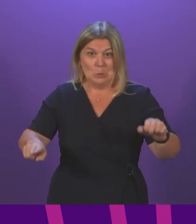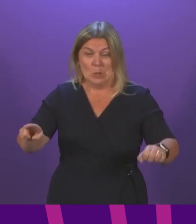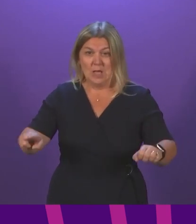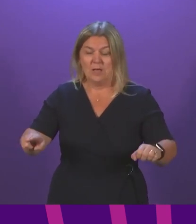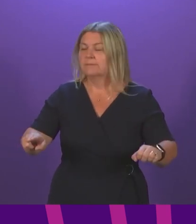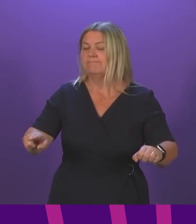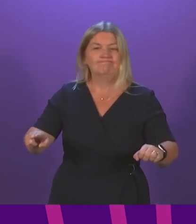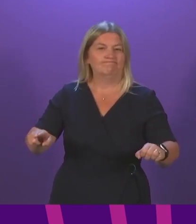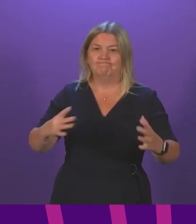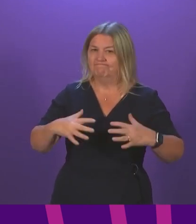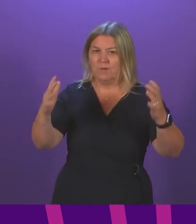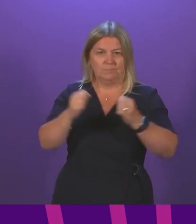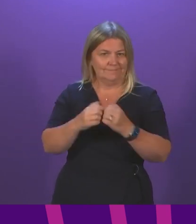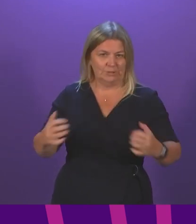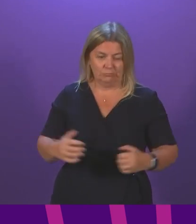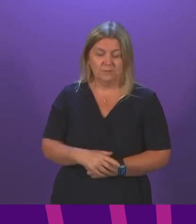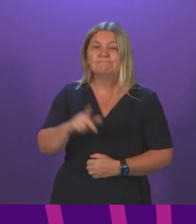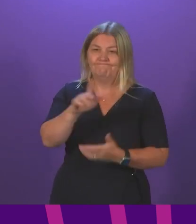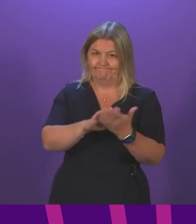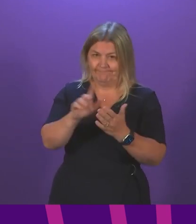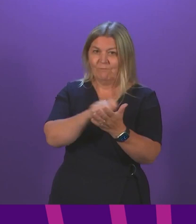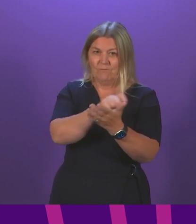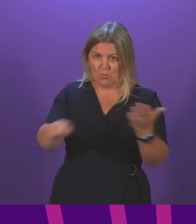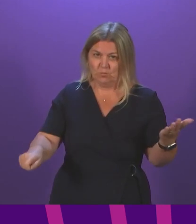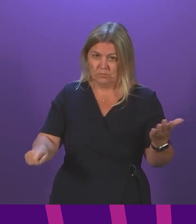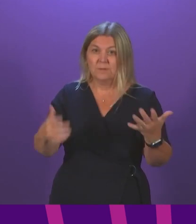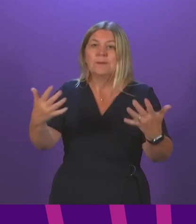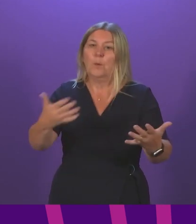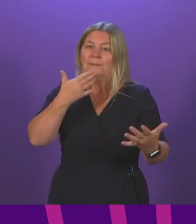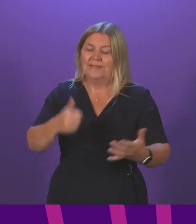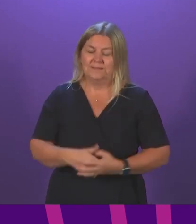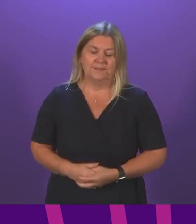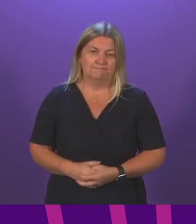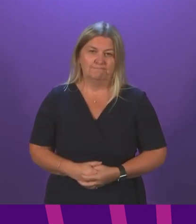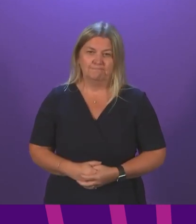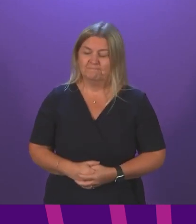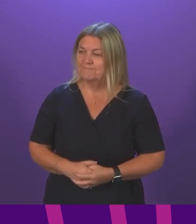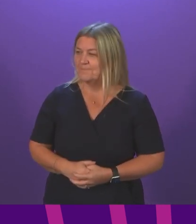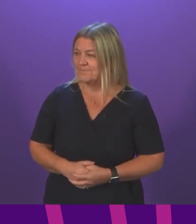is not agreed, therefore we will move to a vote and members should cast their votes now.